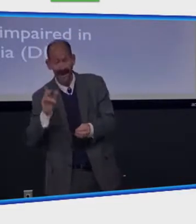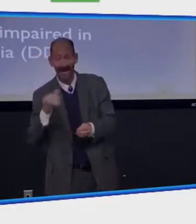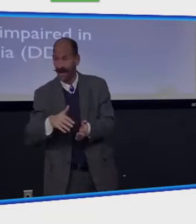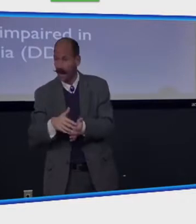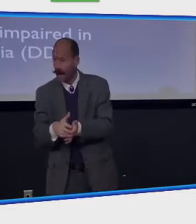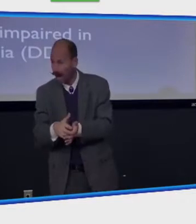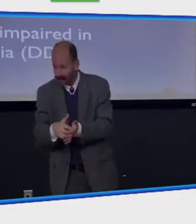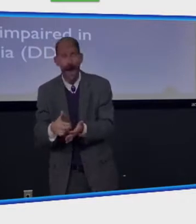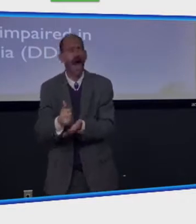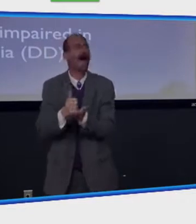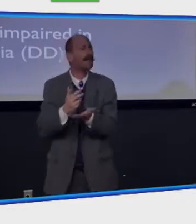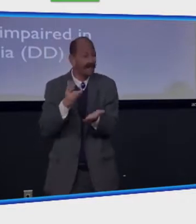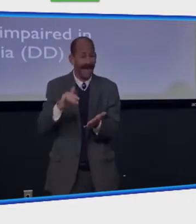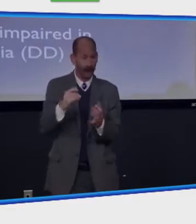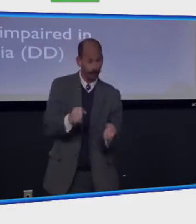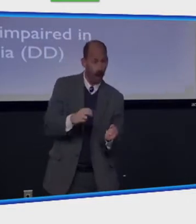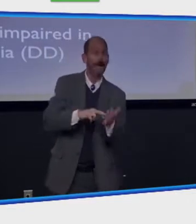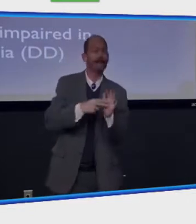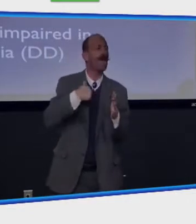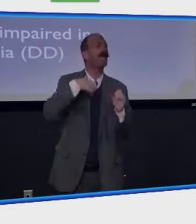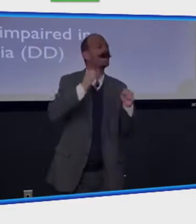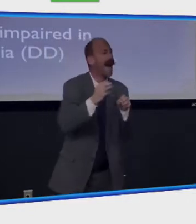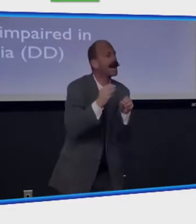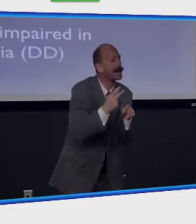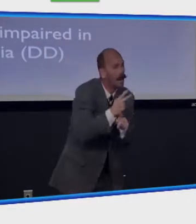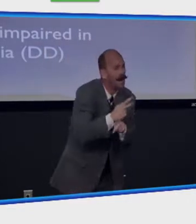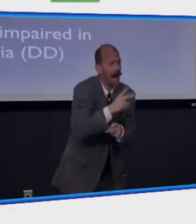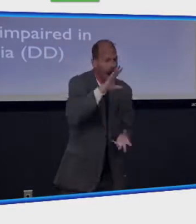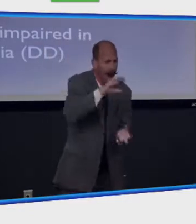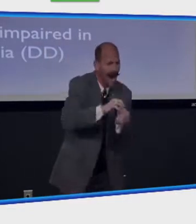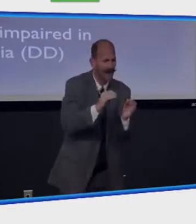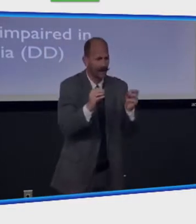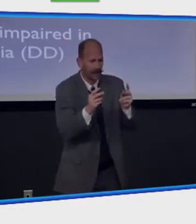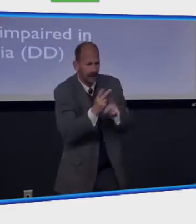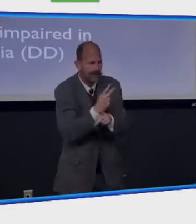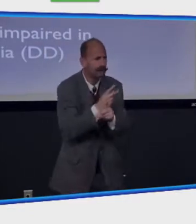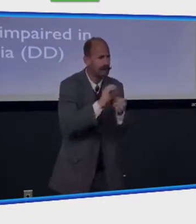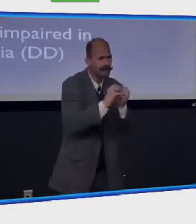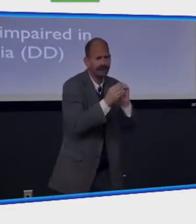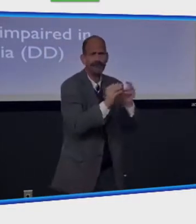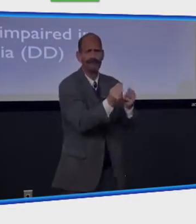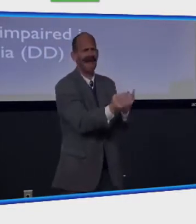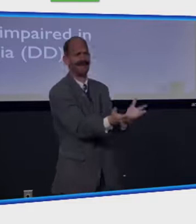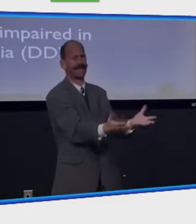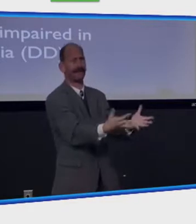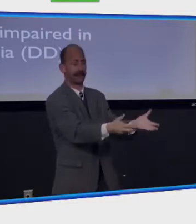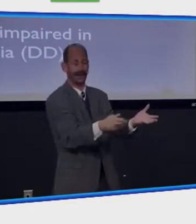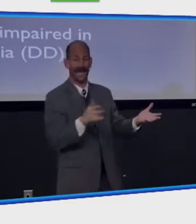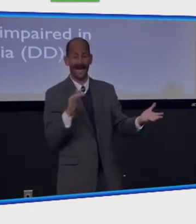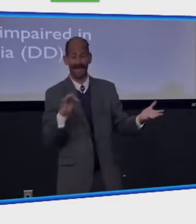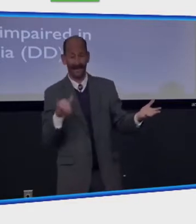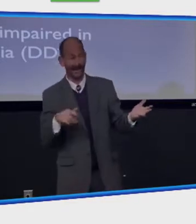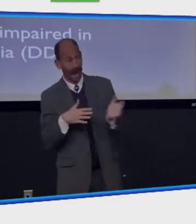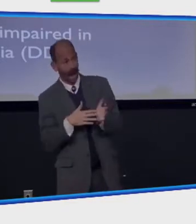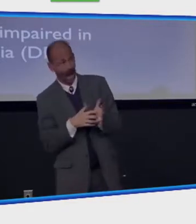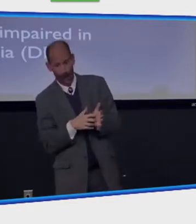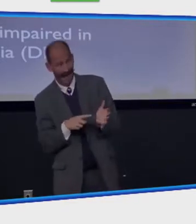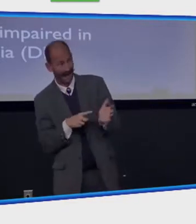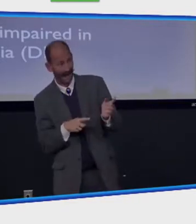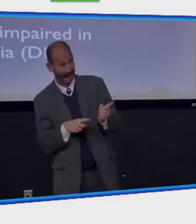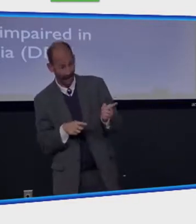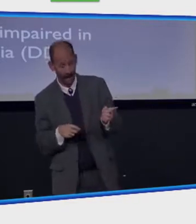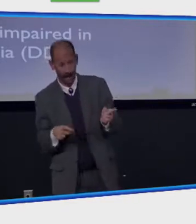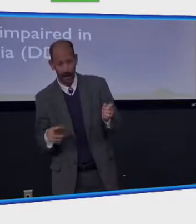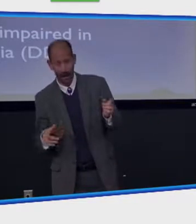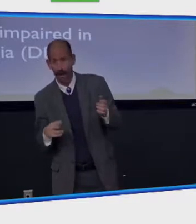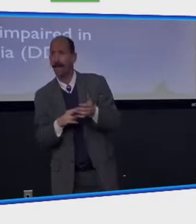calculate and do all sorts of complex mathematical things, then this representational basis should be impaired in